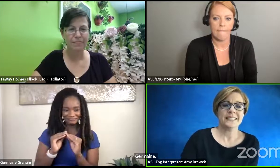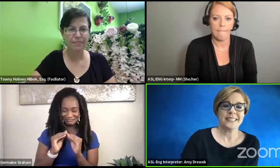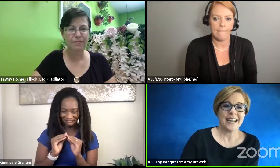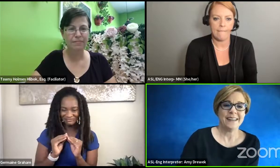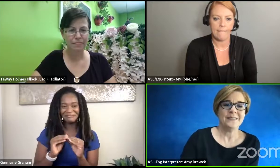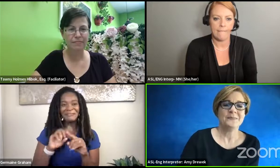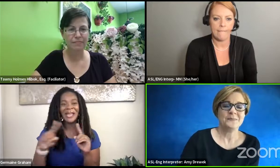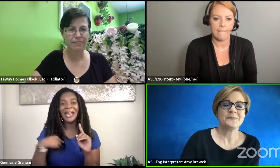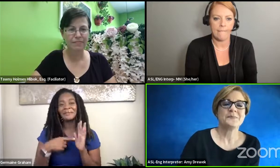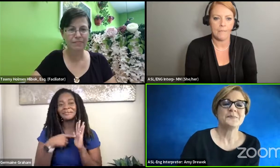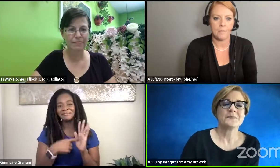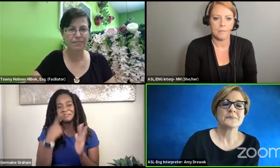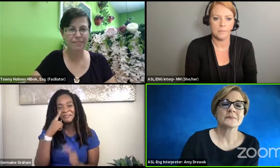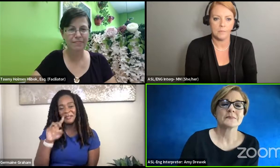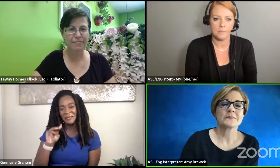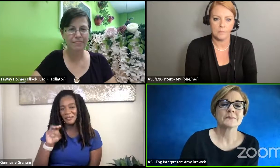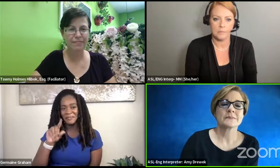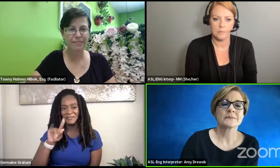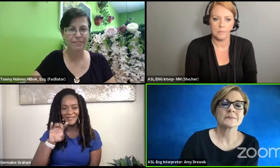our committee today.